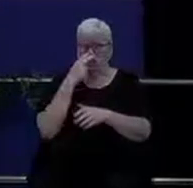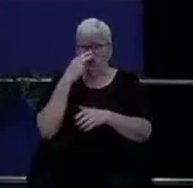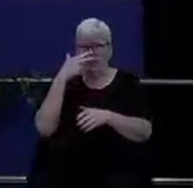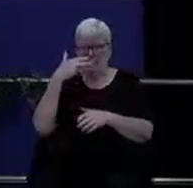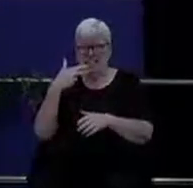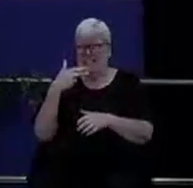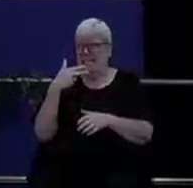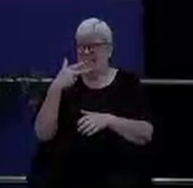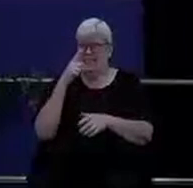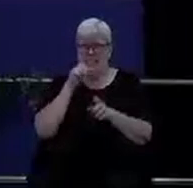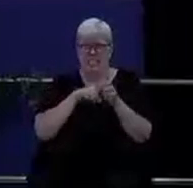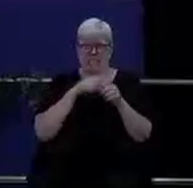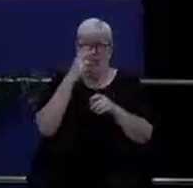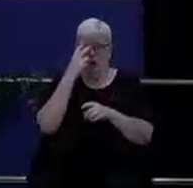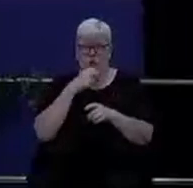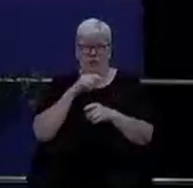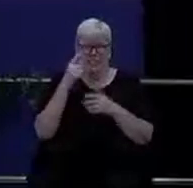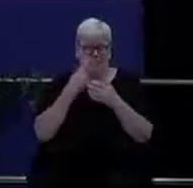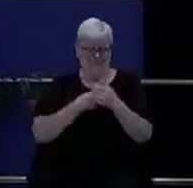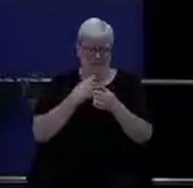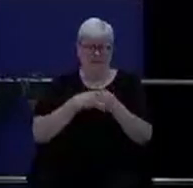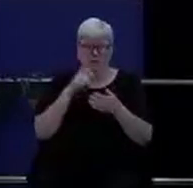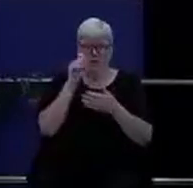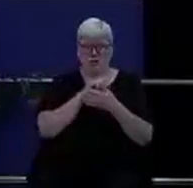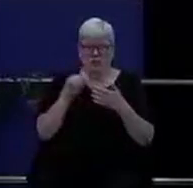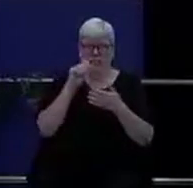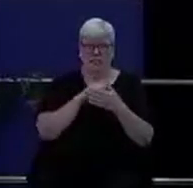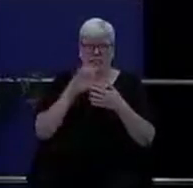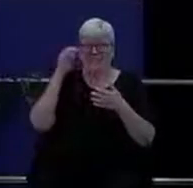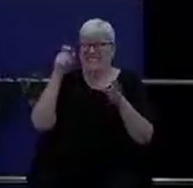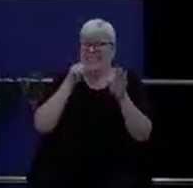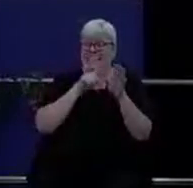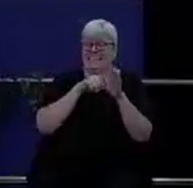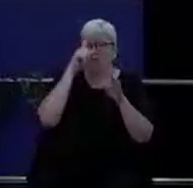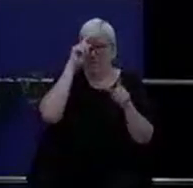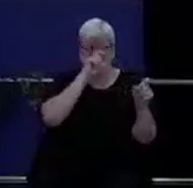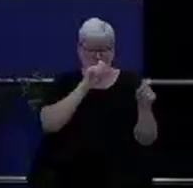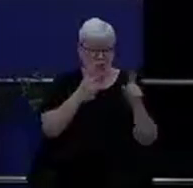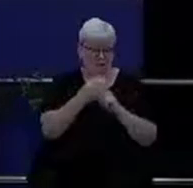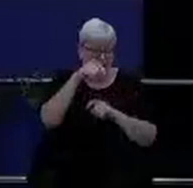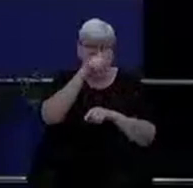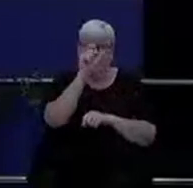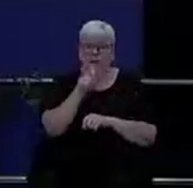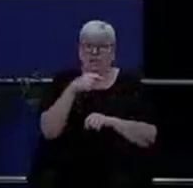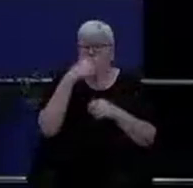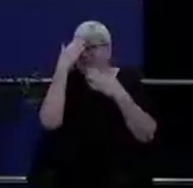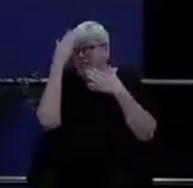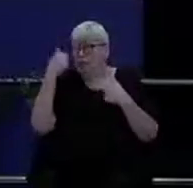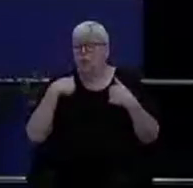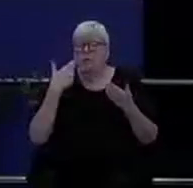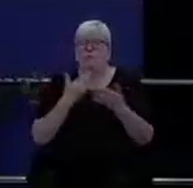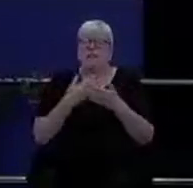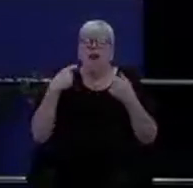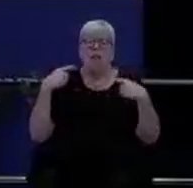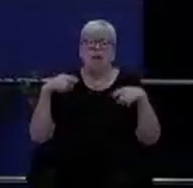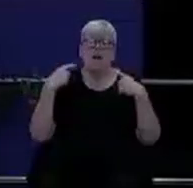when I was writing it, it's 10 years on. So I had to still find that person, that narrator, who didn't know. And I suppose that allows the